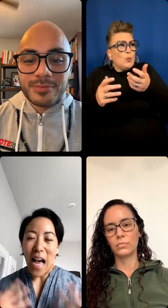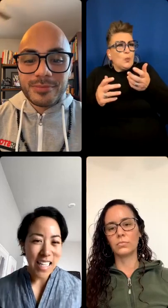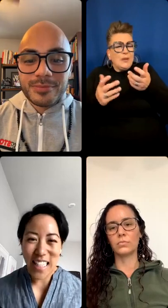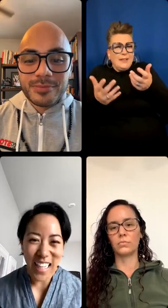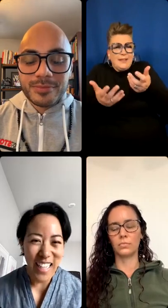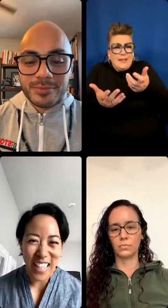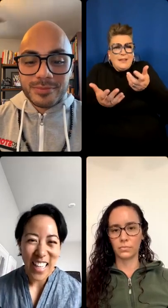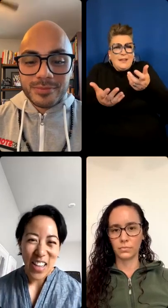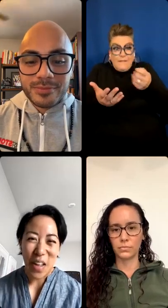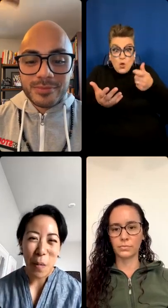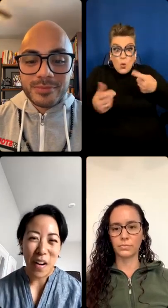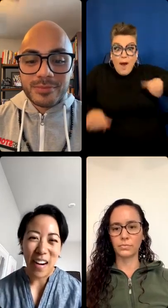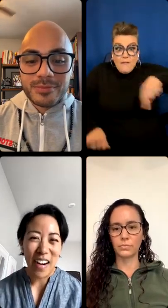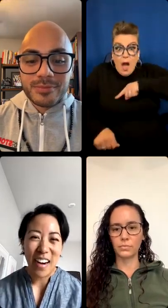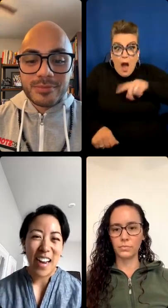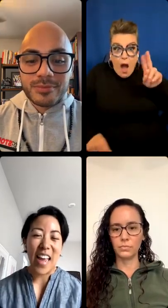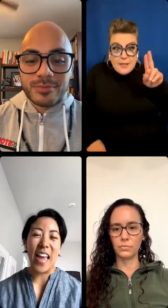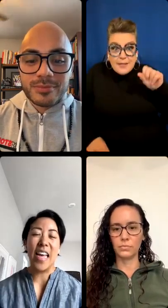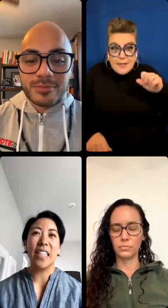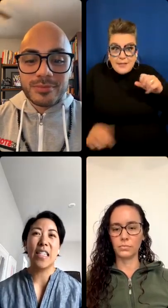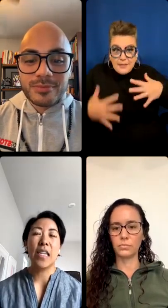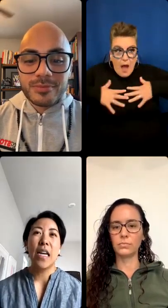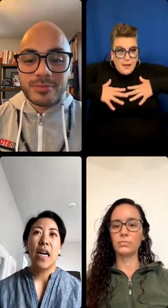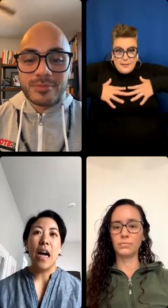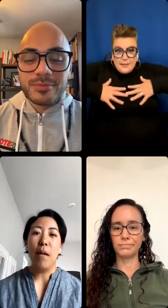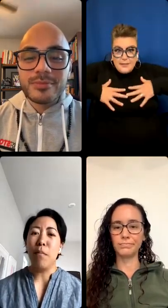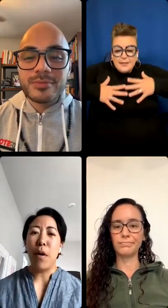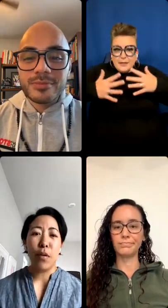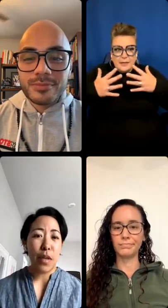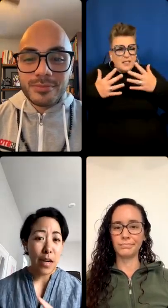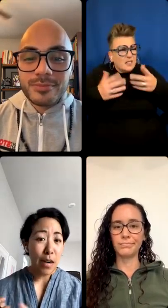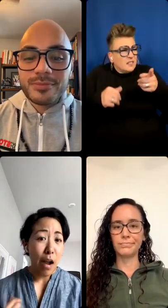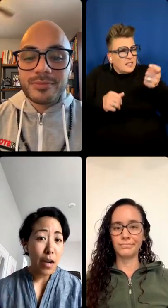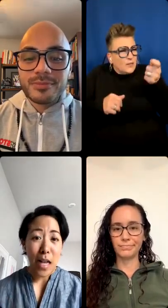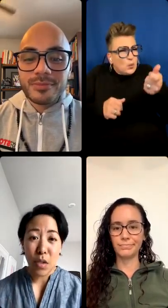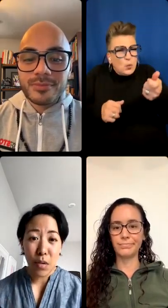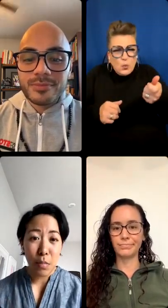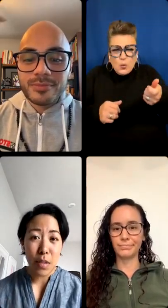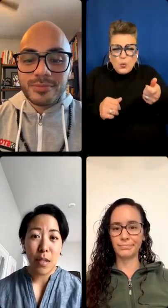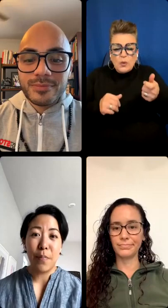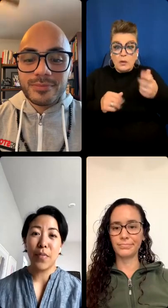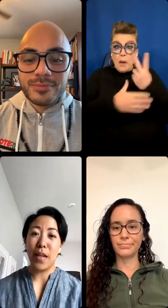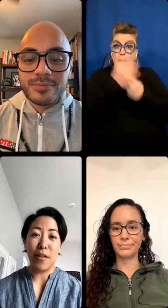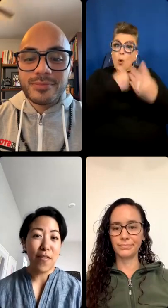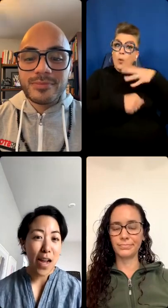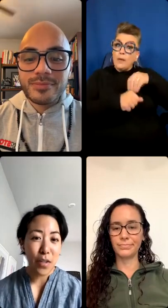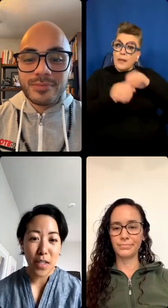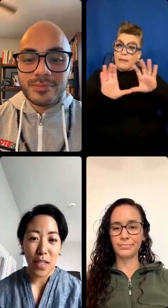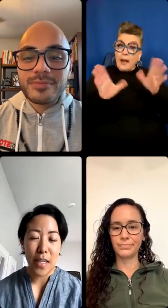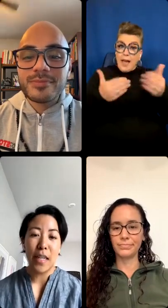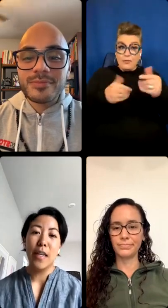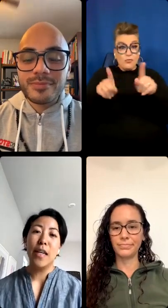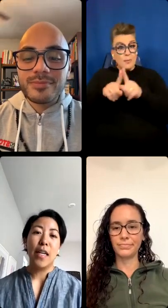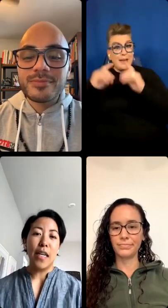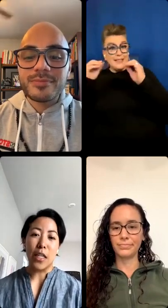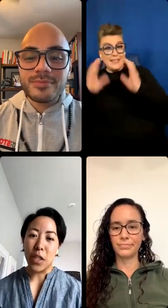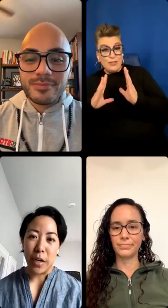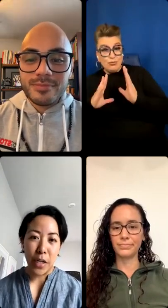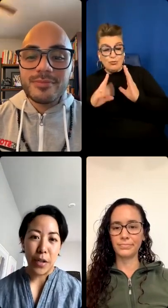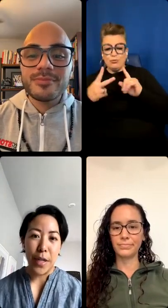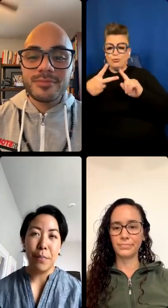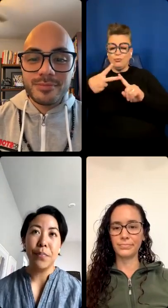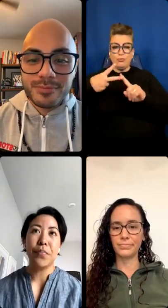of us there were, and both in our classrooms, in faculty,